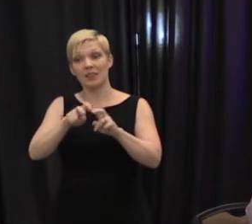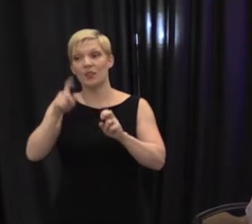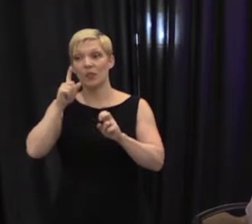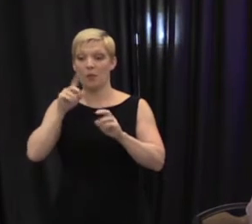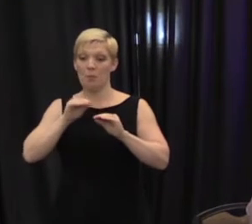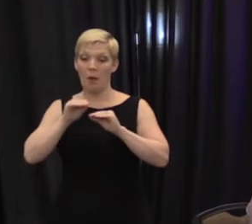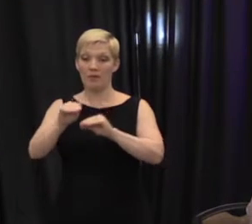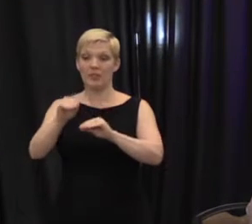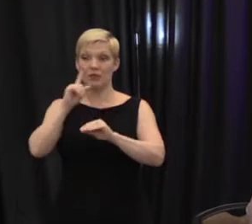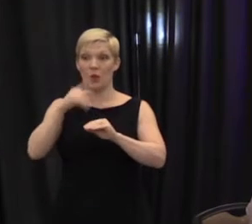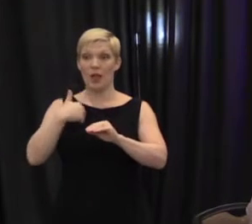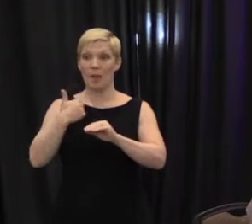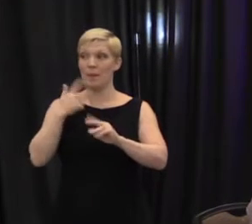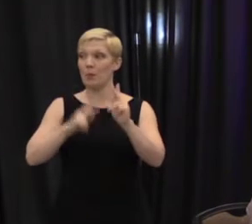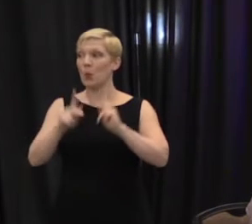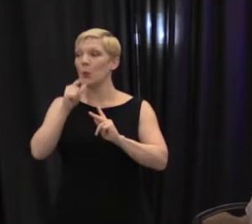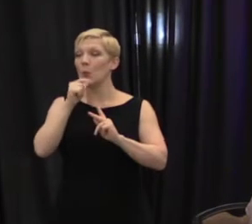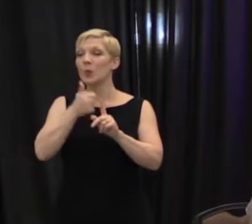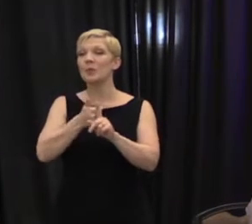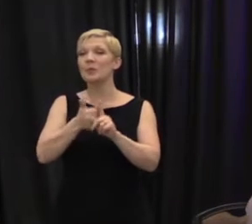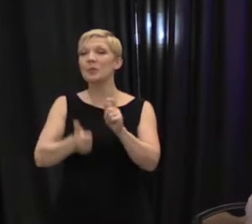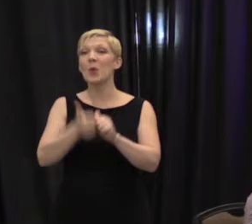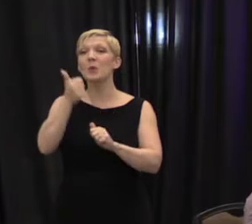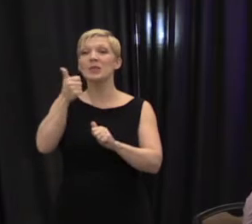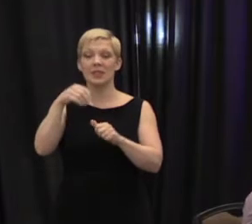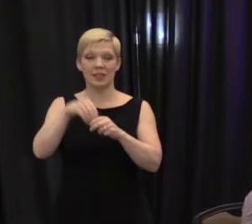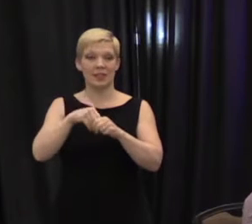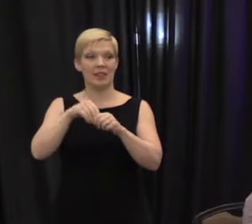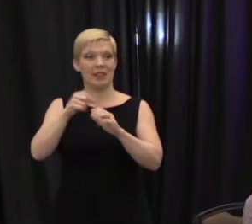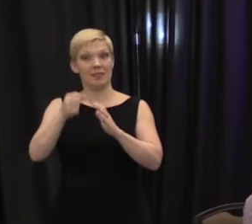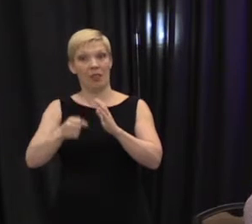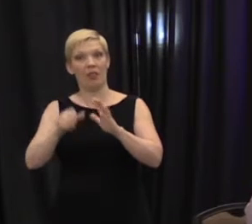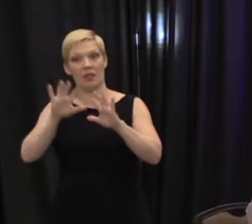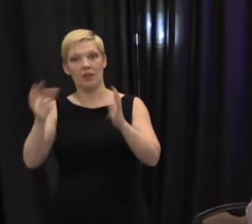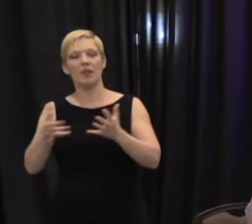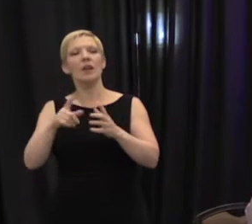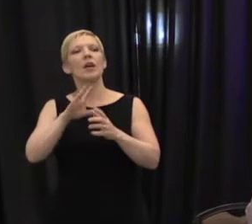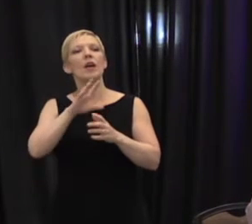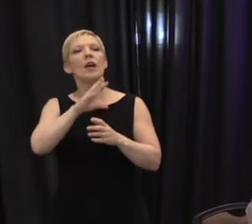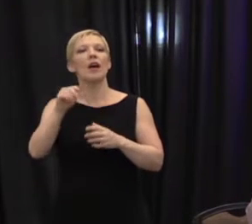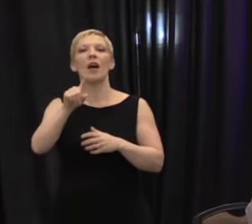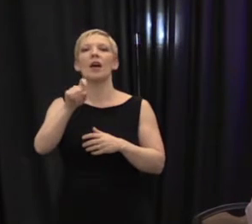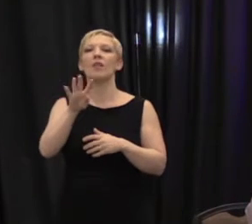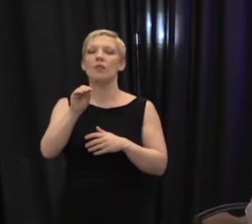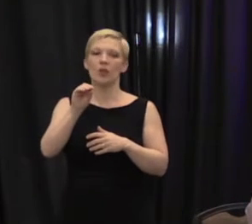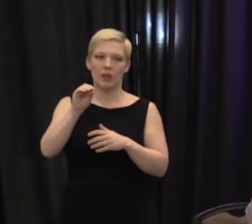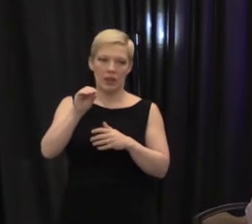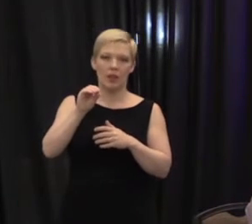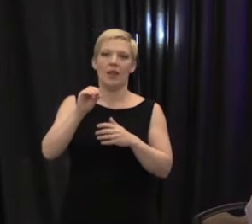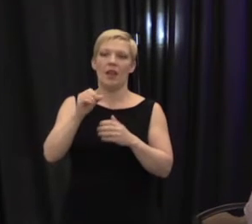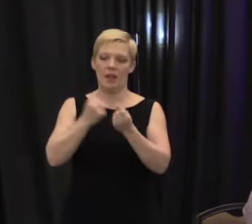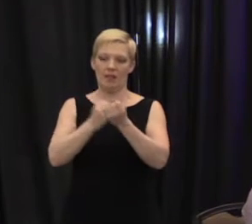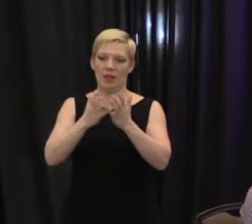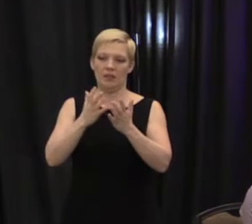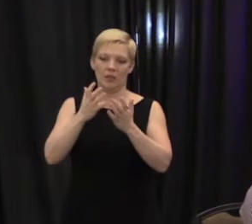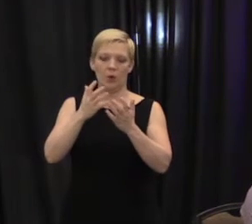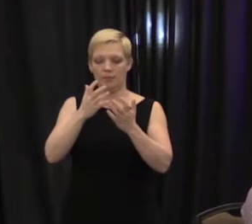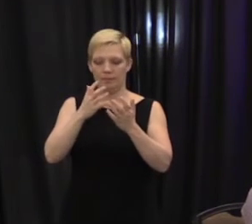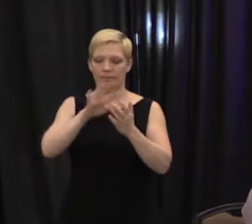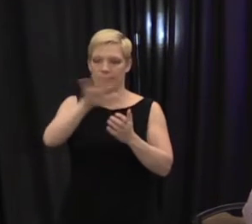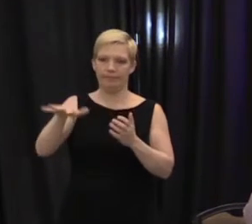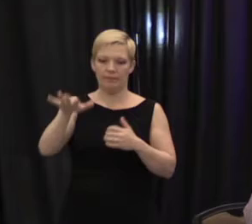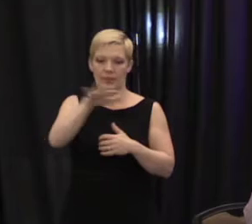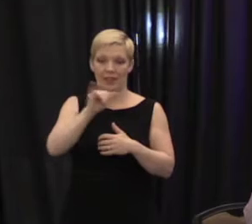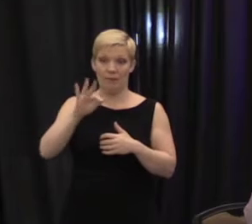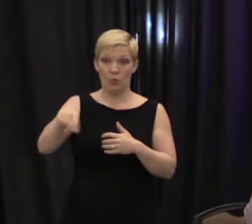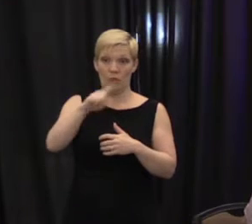for young people who are mostly in the global South, but also within our 140 youth activist network at Advocates for Youth. If you haven't heard of